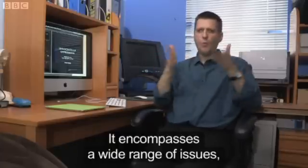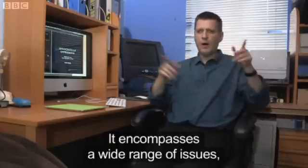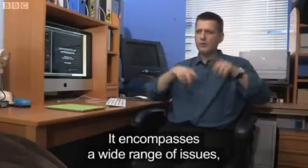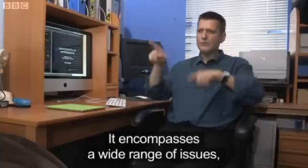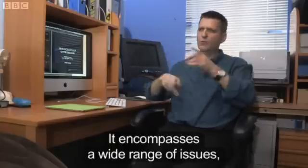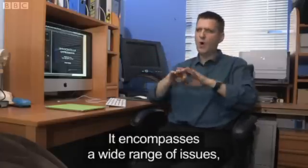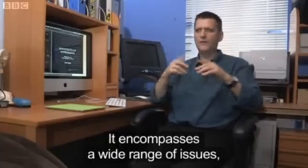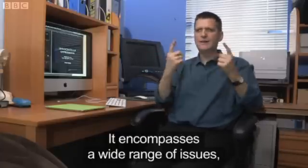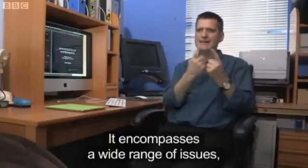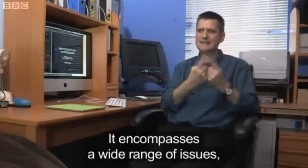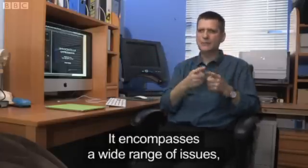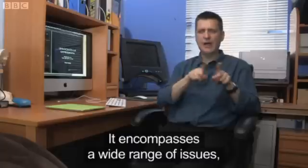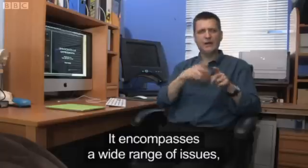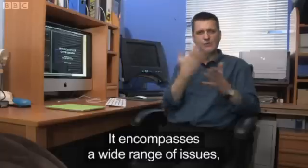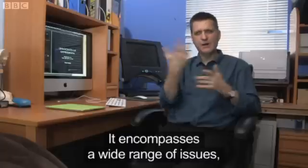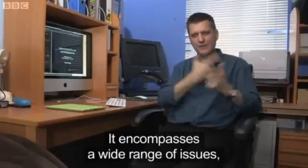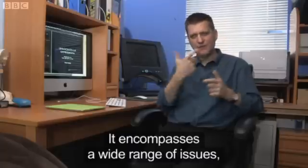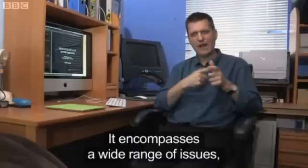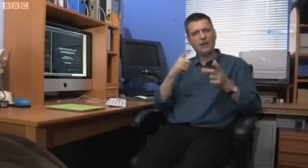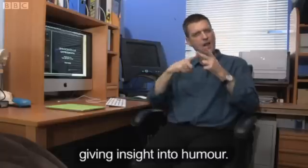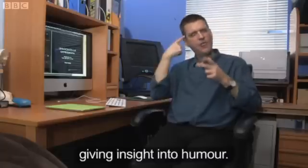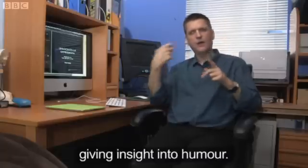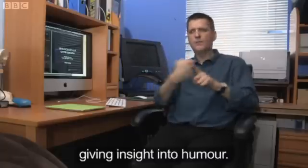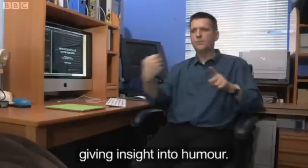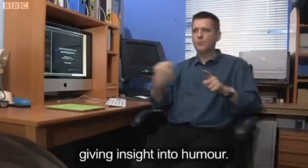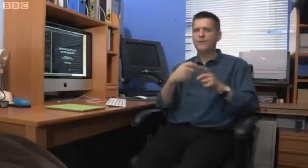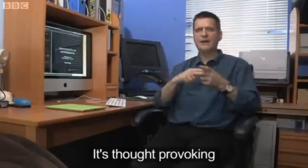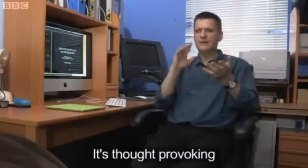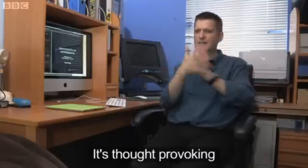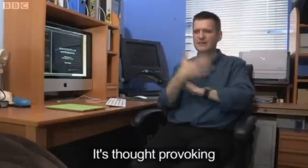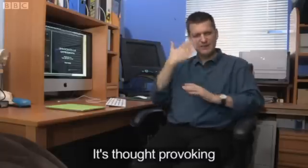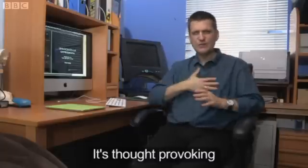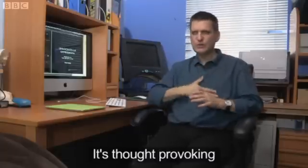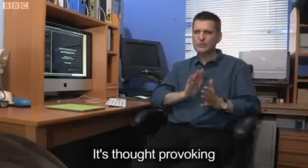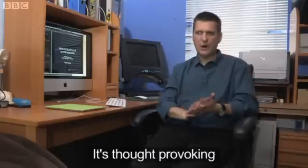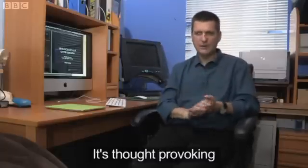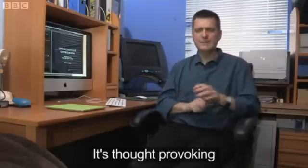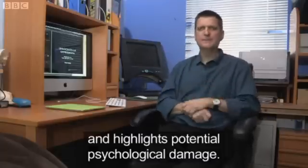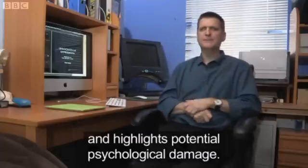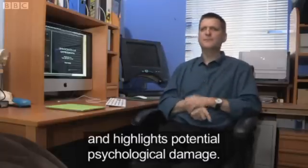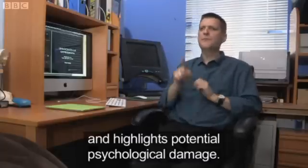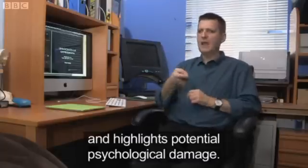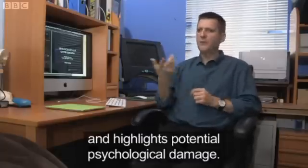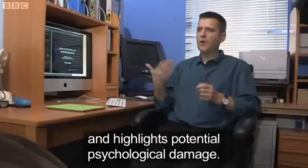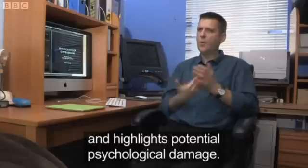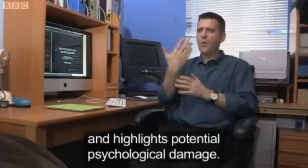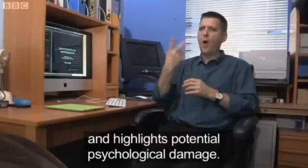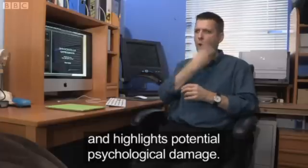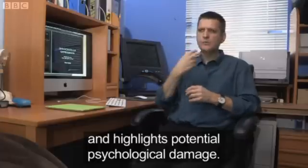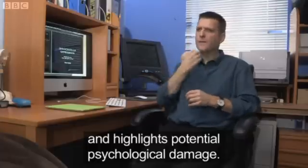It encompasses a wide range of issues, giving insight into humour. It's thought-provoking and highlights potential psychological damage.